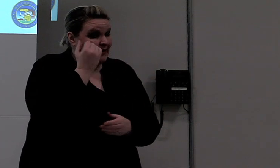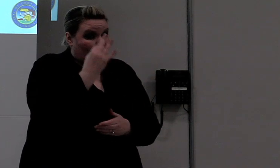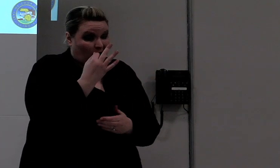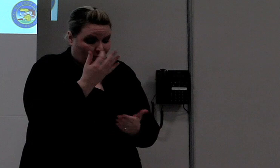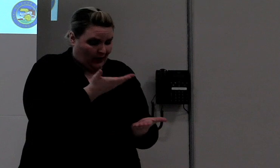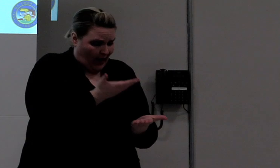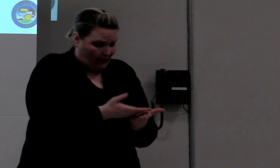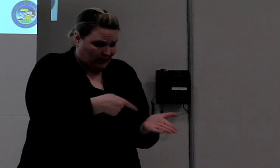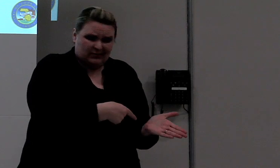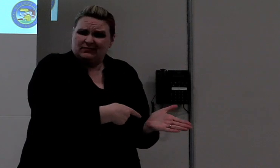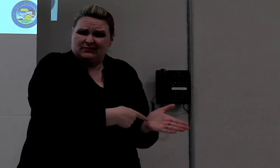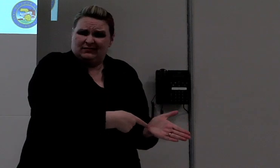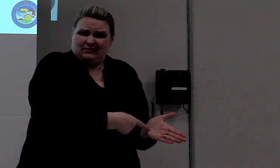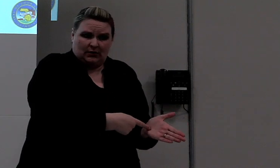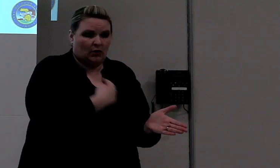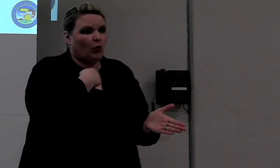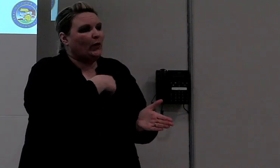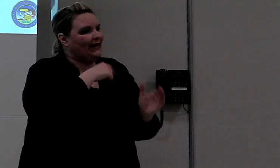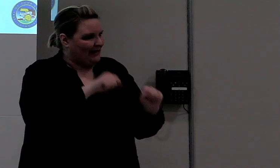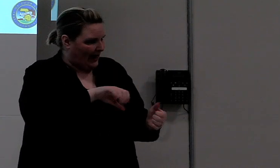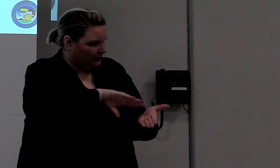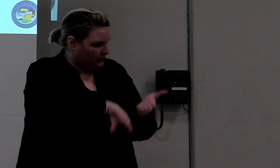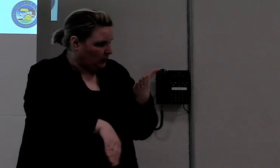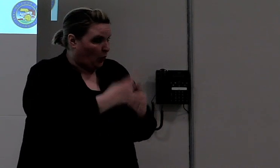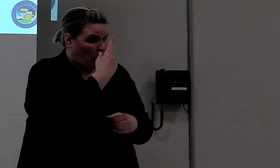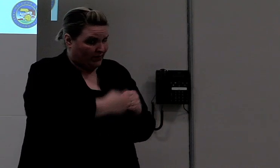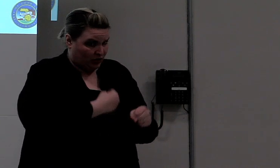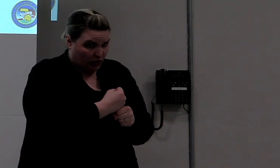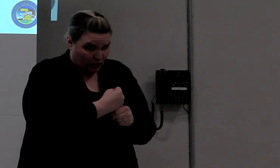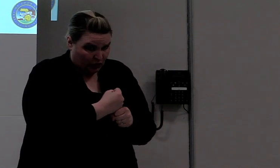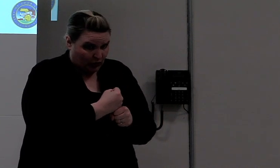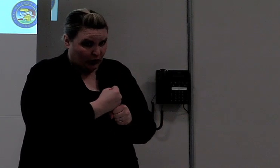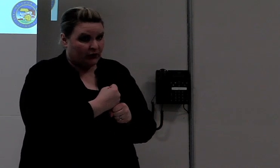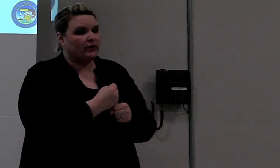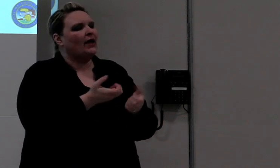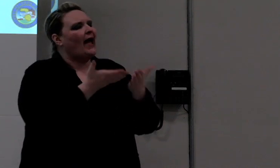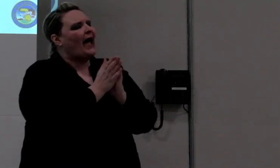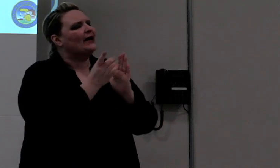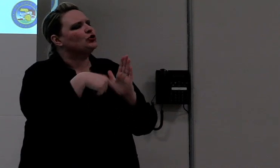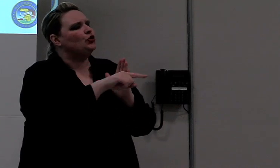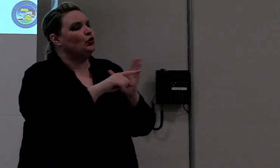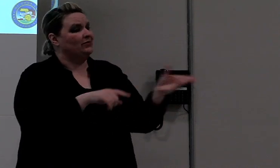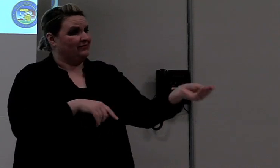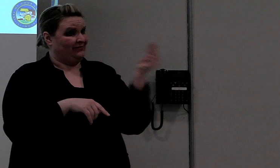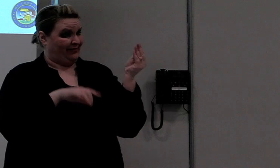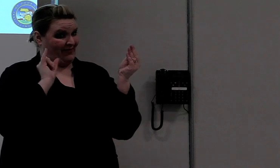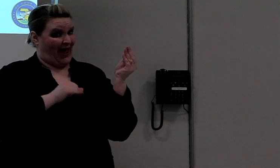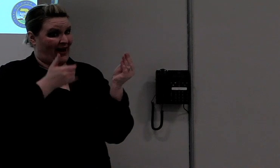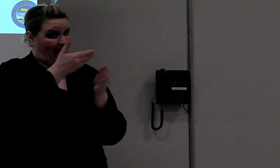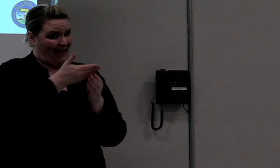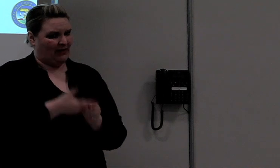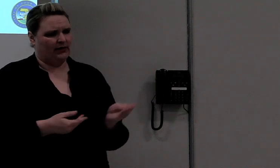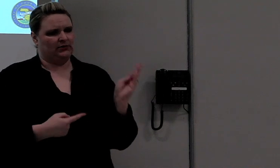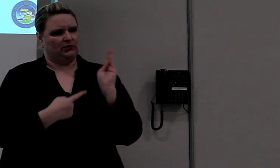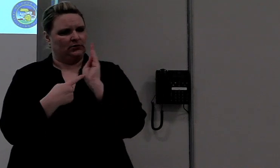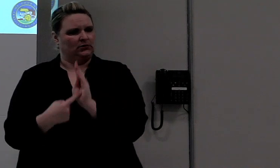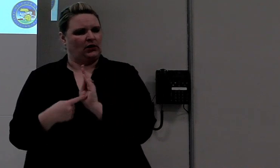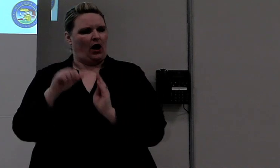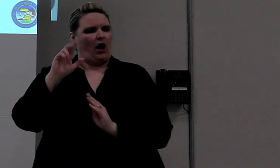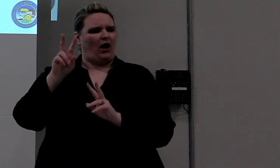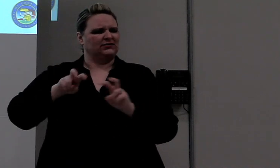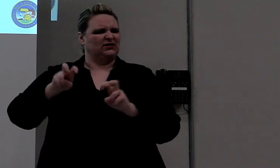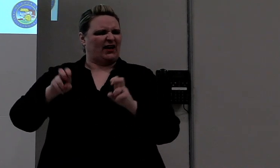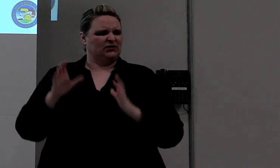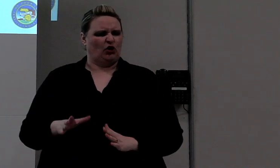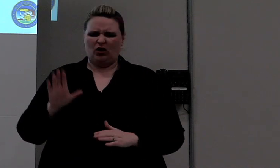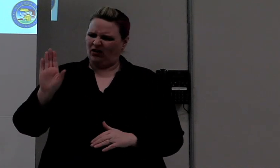the evidence is there, we can grant relief for 1 year only, and then we would ask you to take that factual evidence to the assessor and make them change